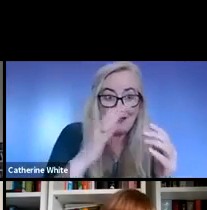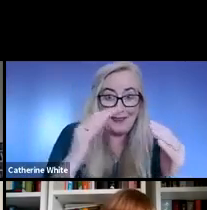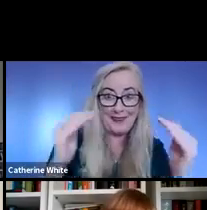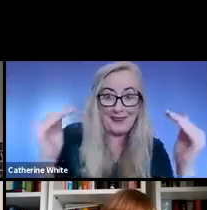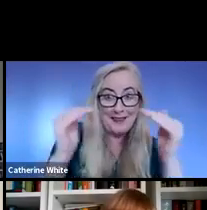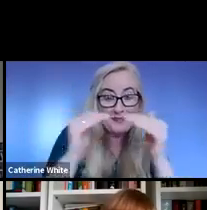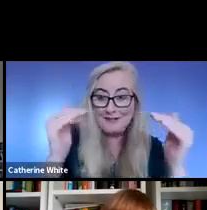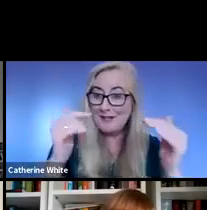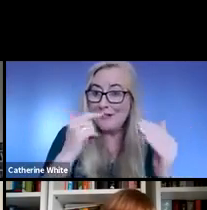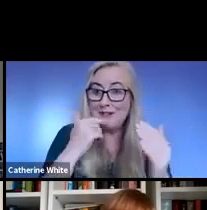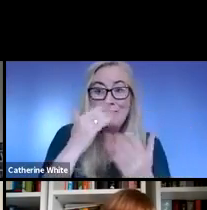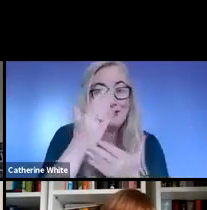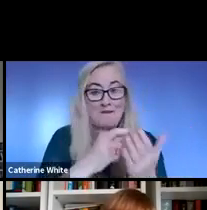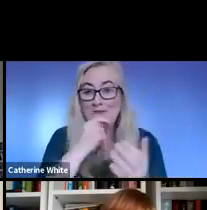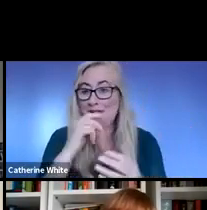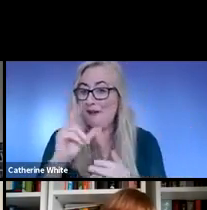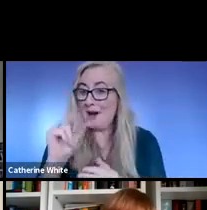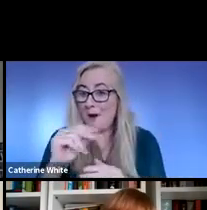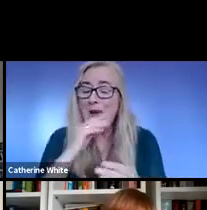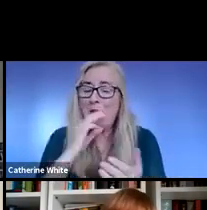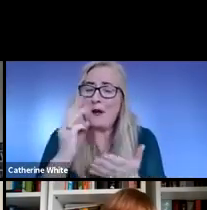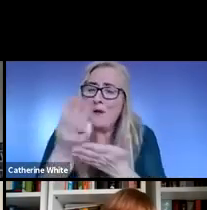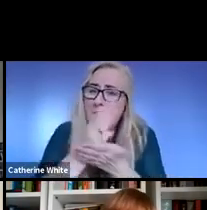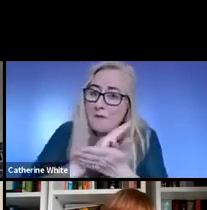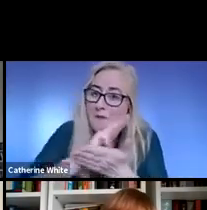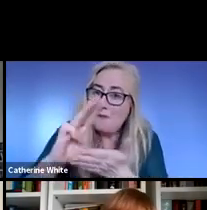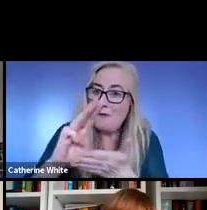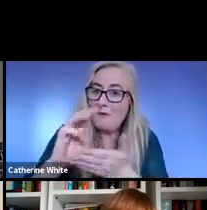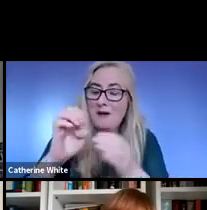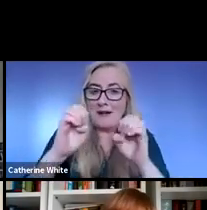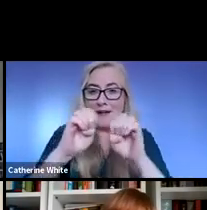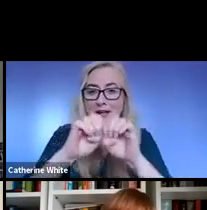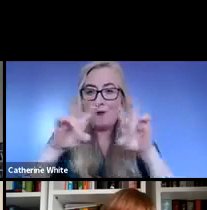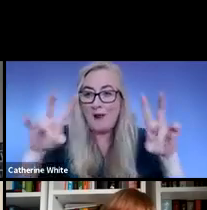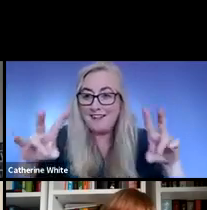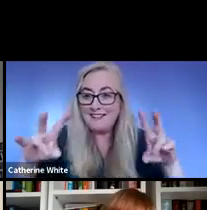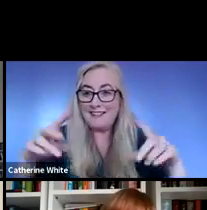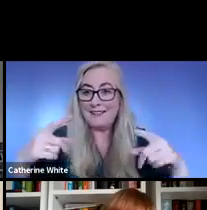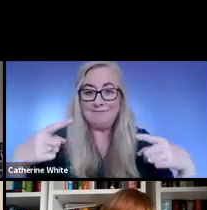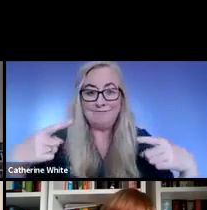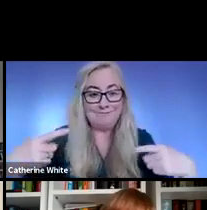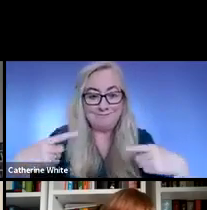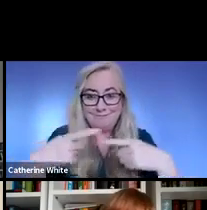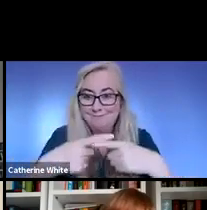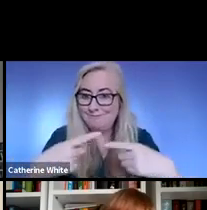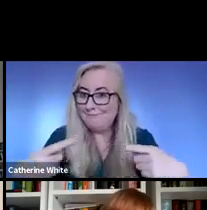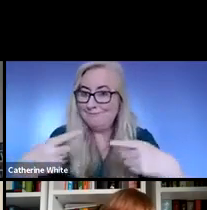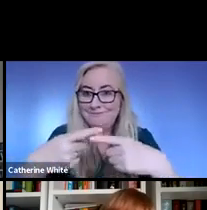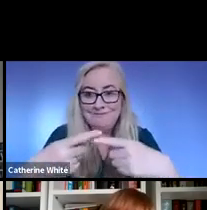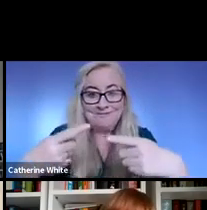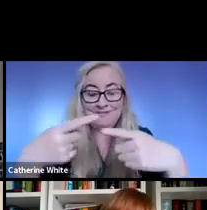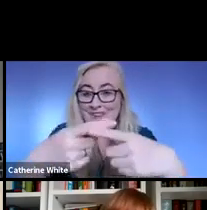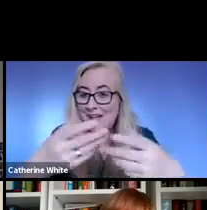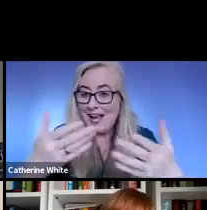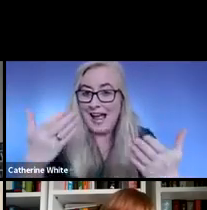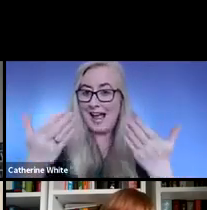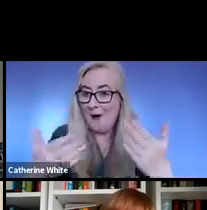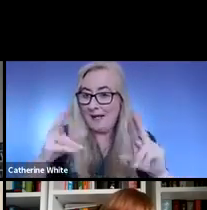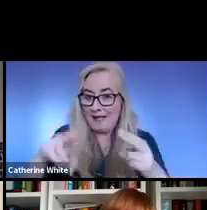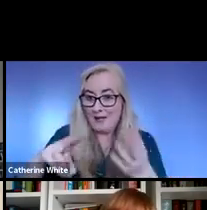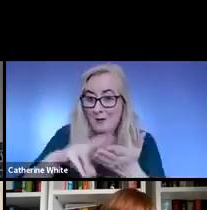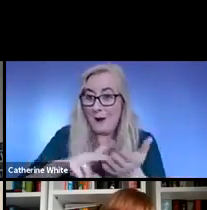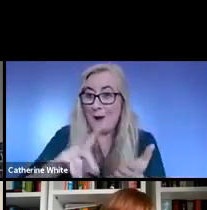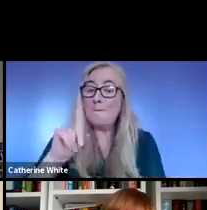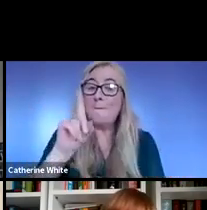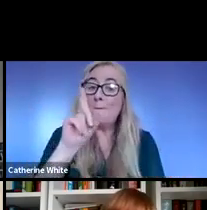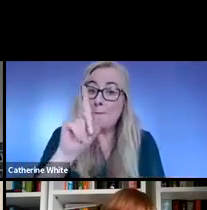that in terms of true equality and for intersectionality and inclusion to exist, capitalism is not the framework by which it's required. But I think